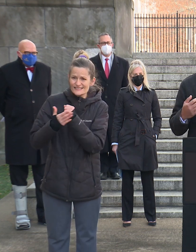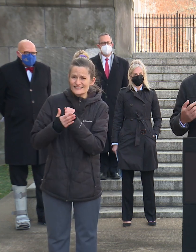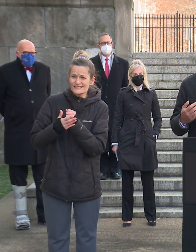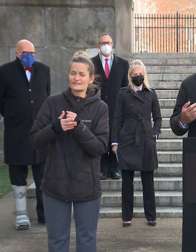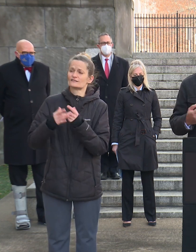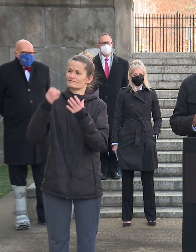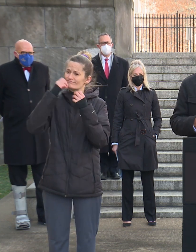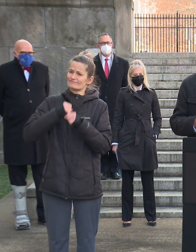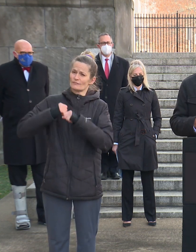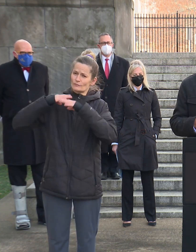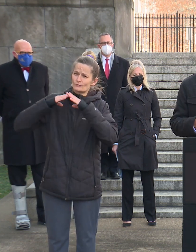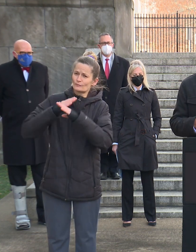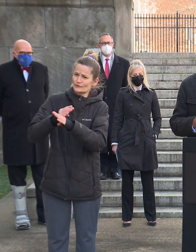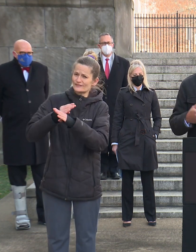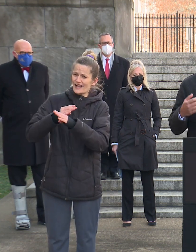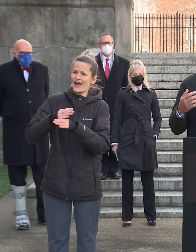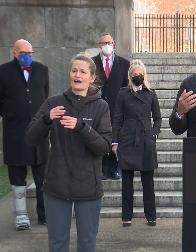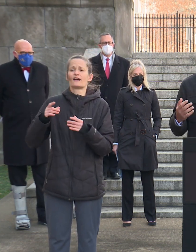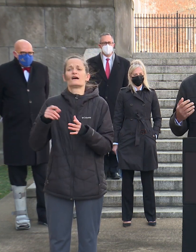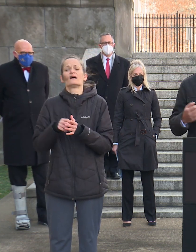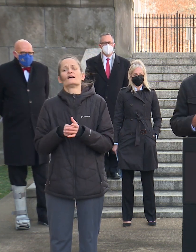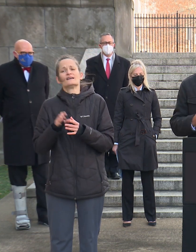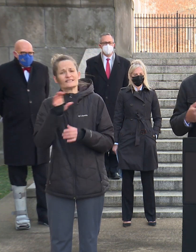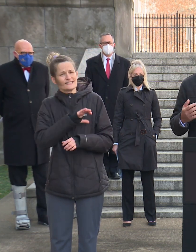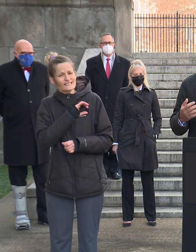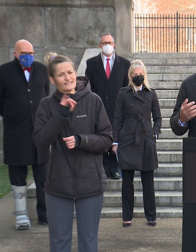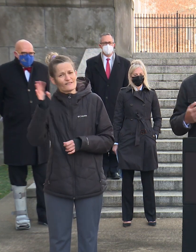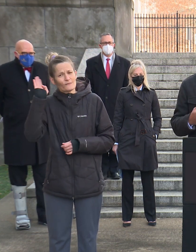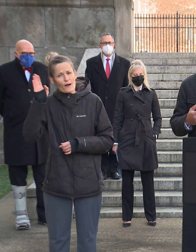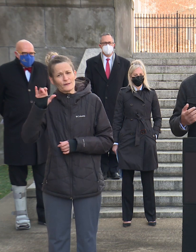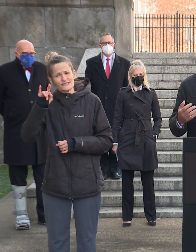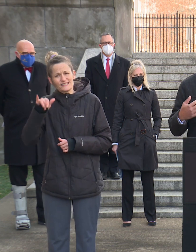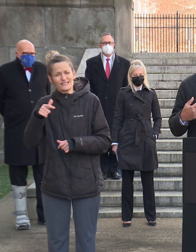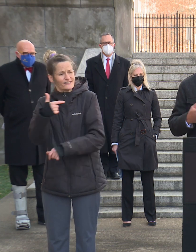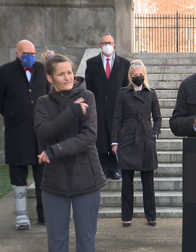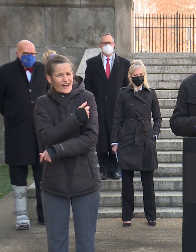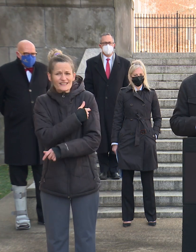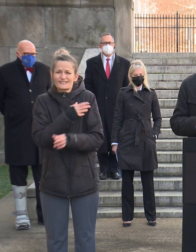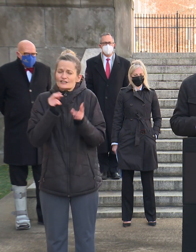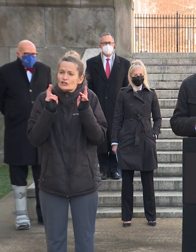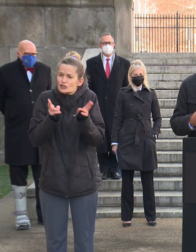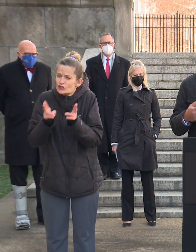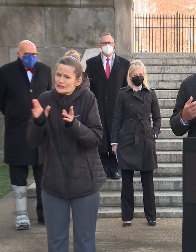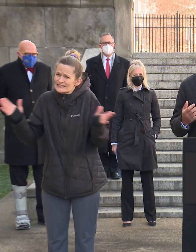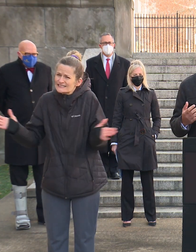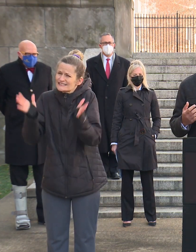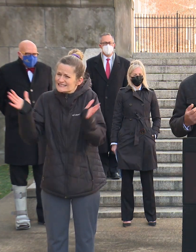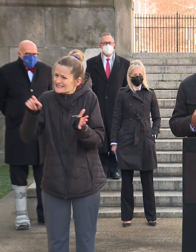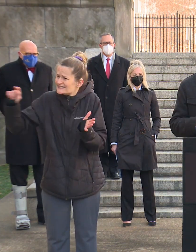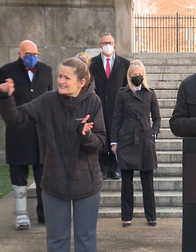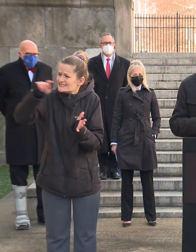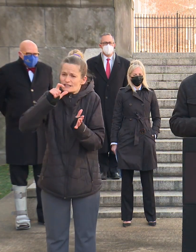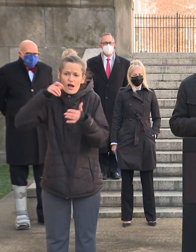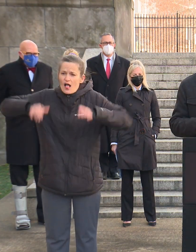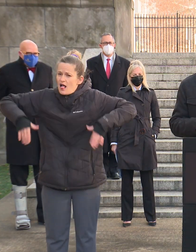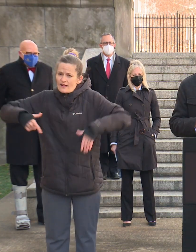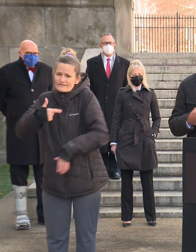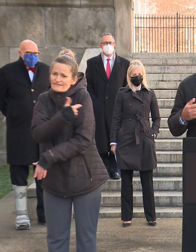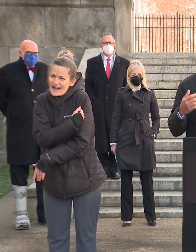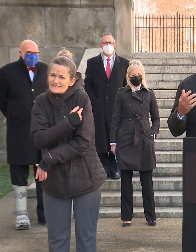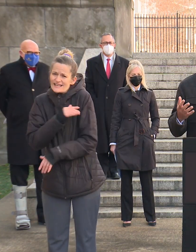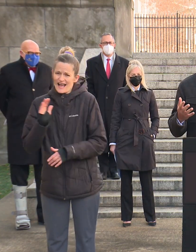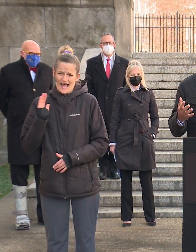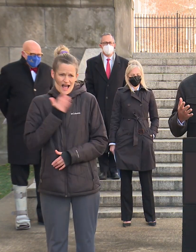Baltimore. Please get vaccinated and urge those that haven't been vaccinated to reach out to us. Our hospitals are